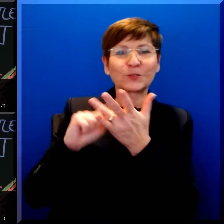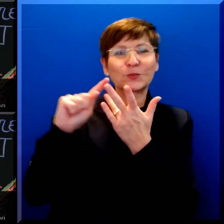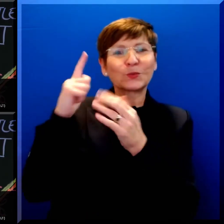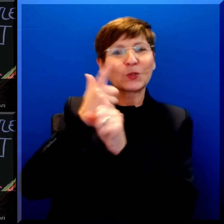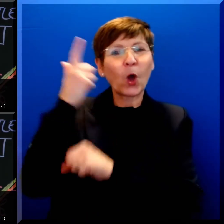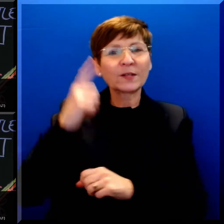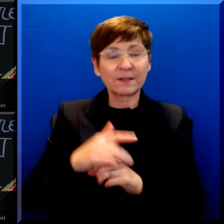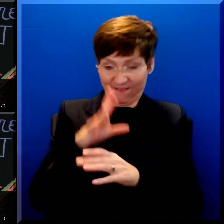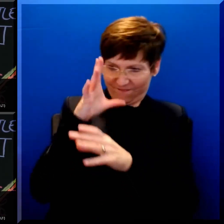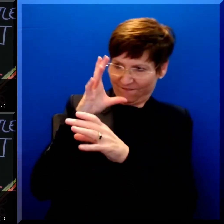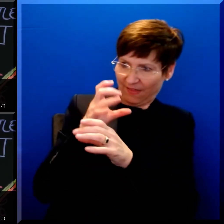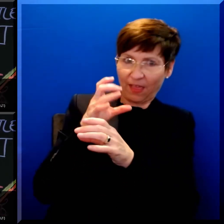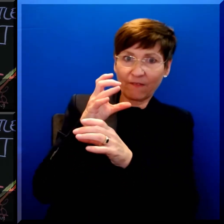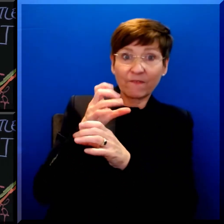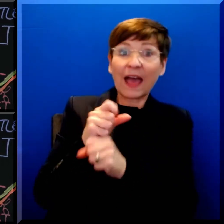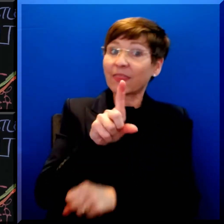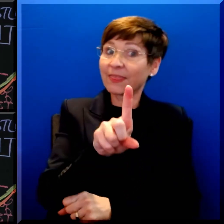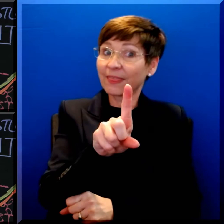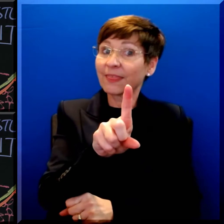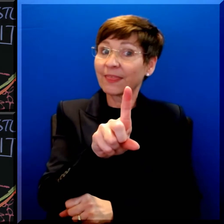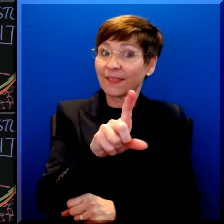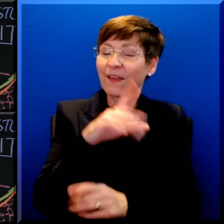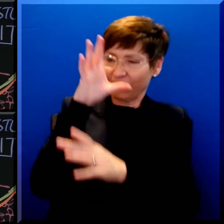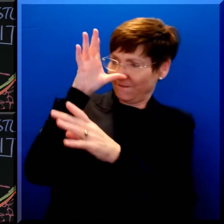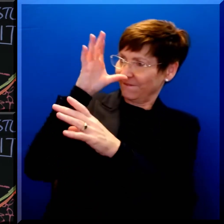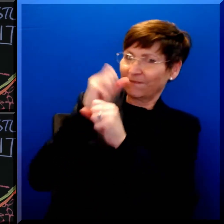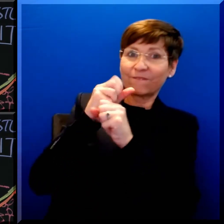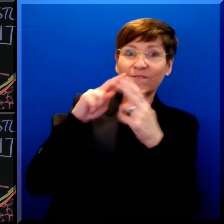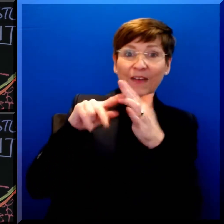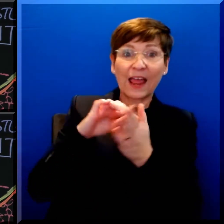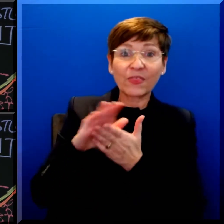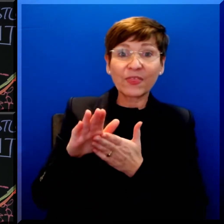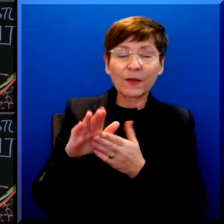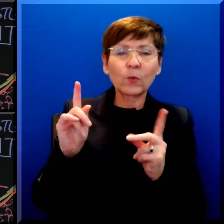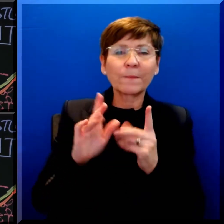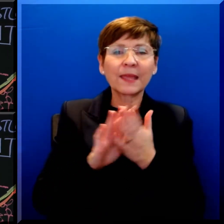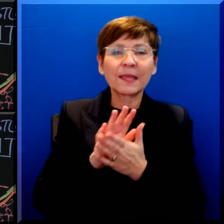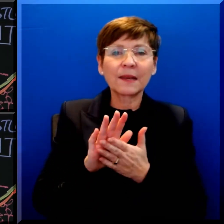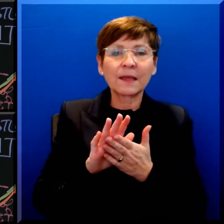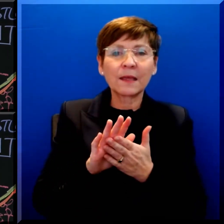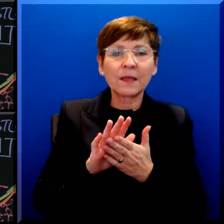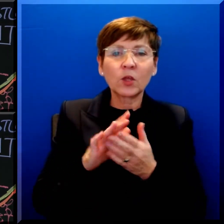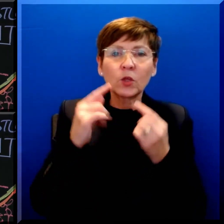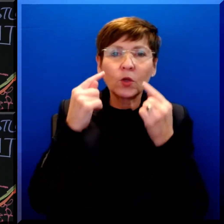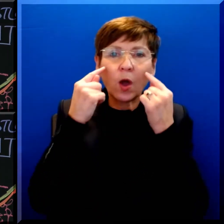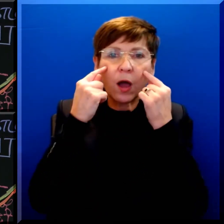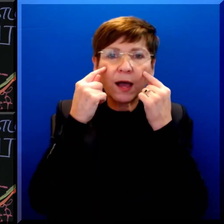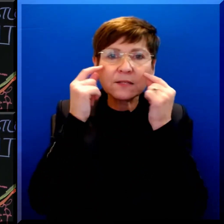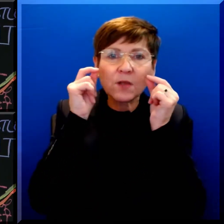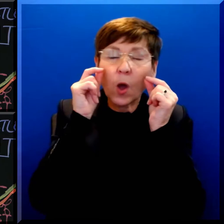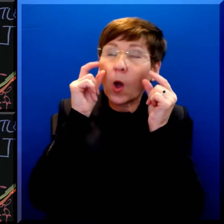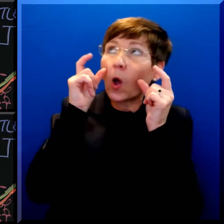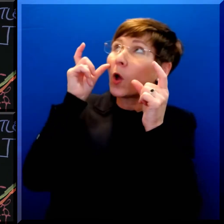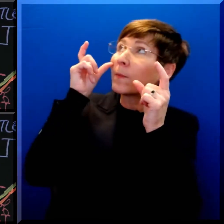to God. Now, what is faith? I'll close with this. Faith is the ability to see the